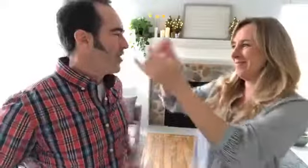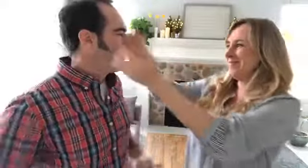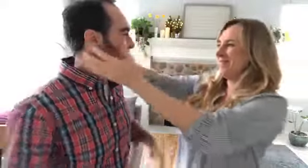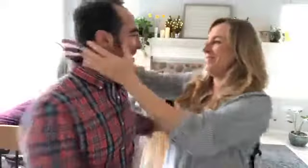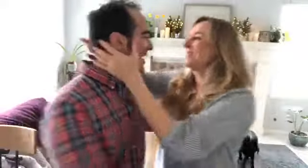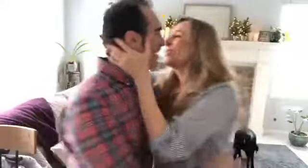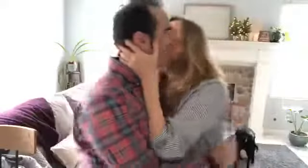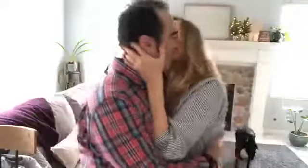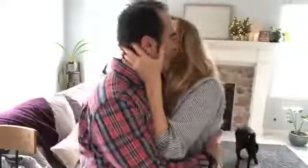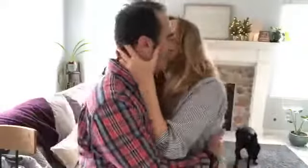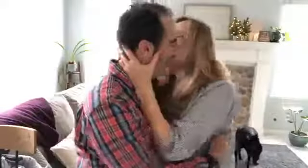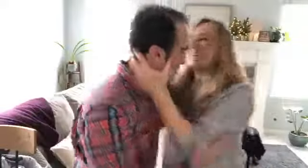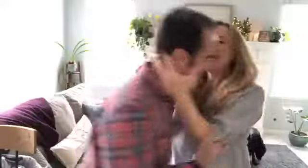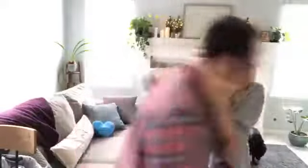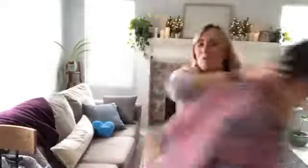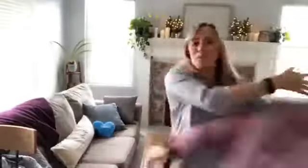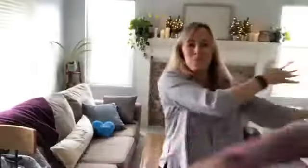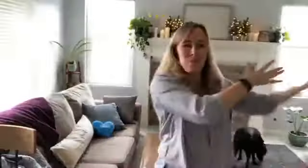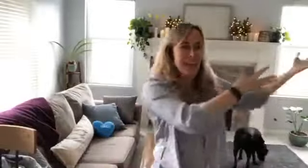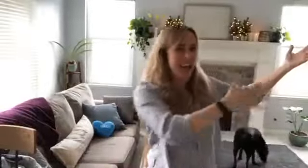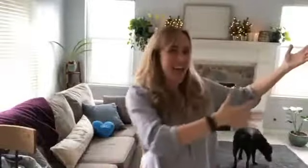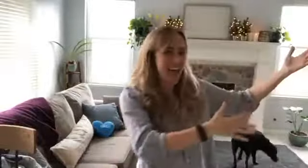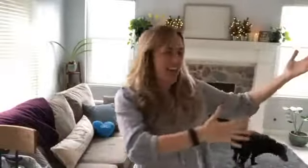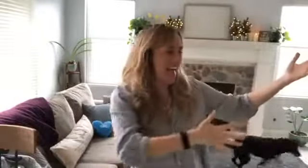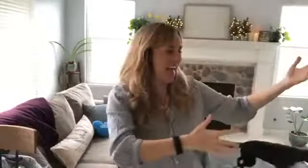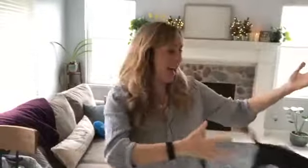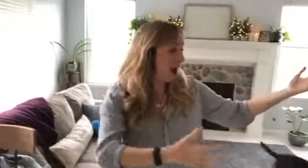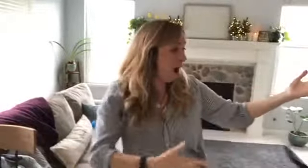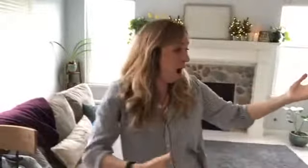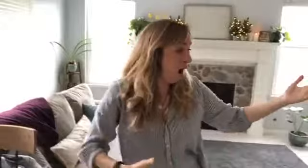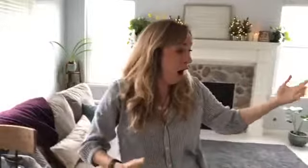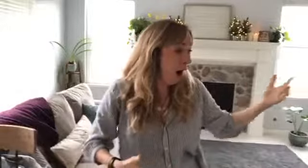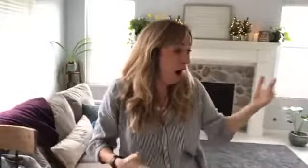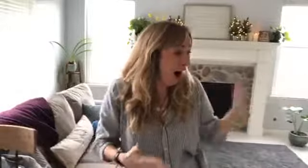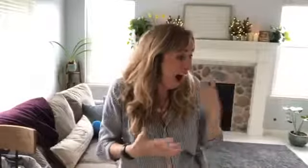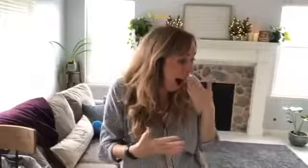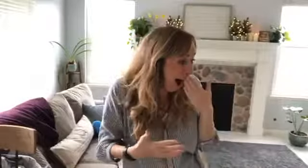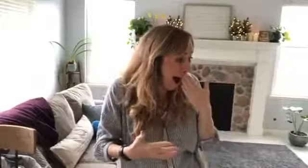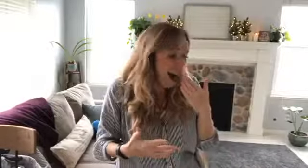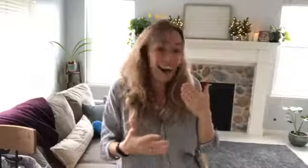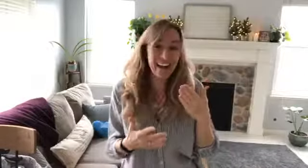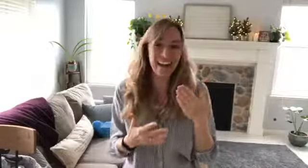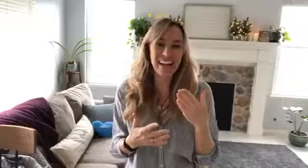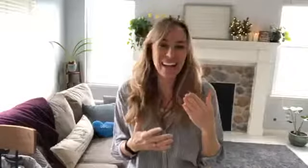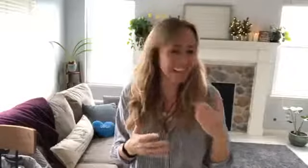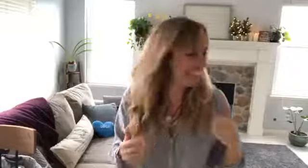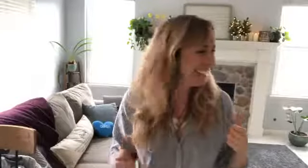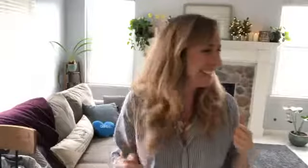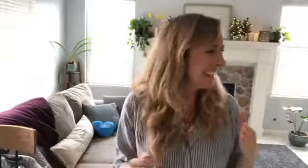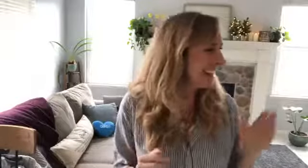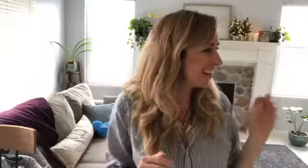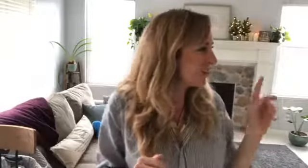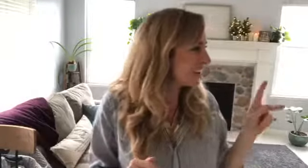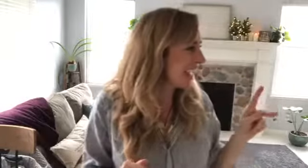okay